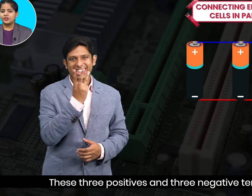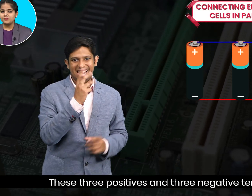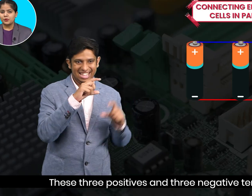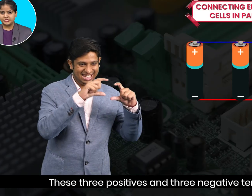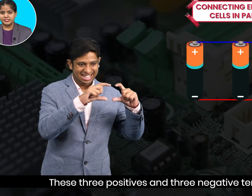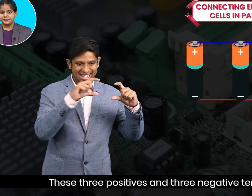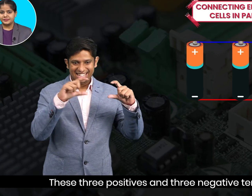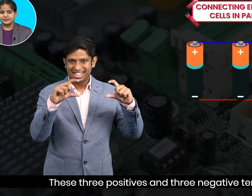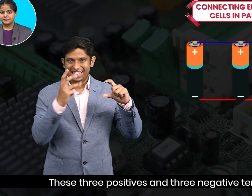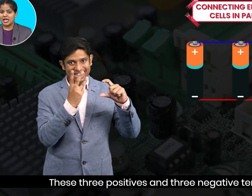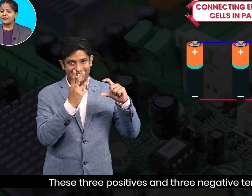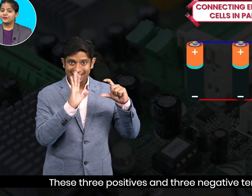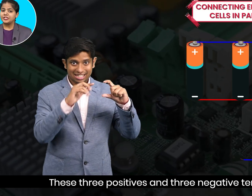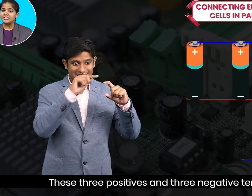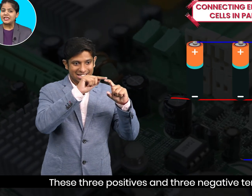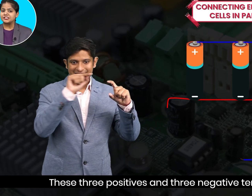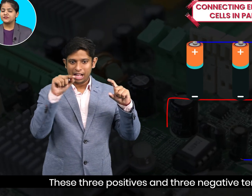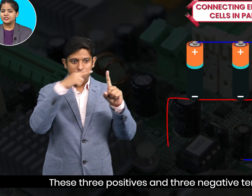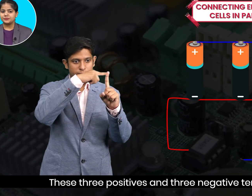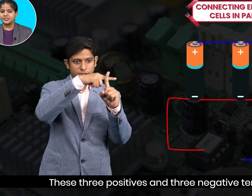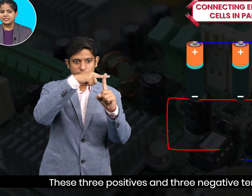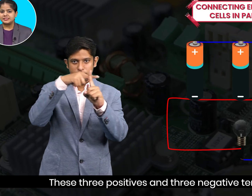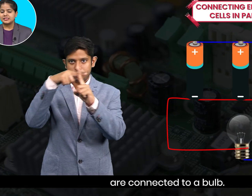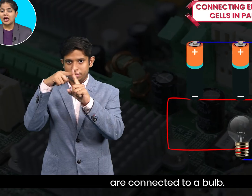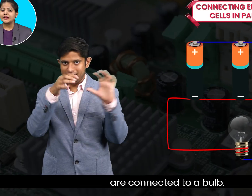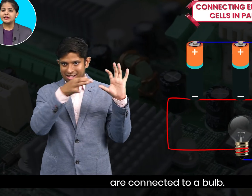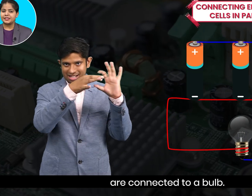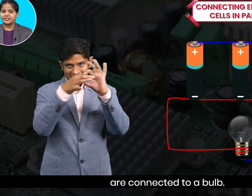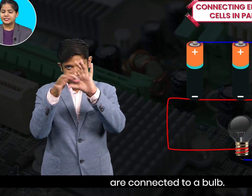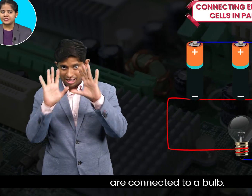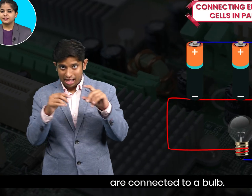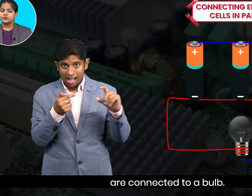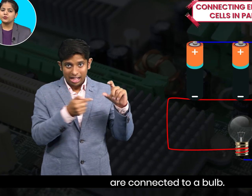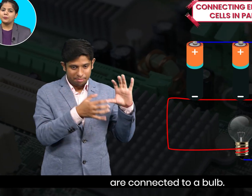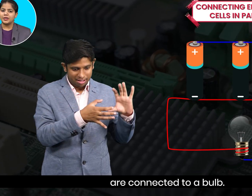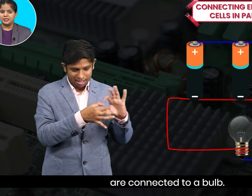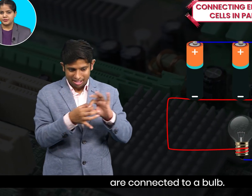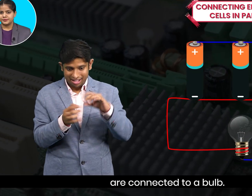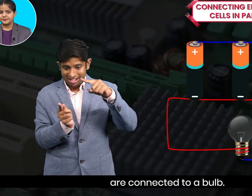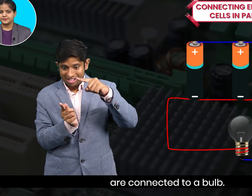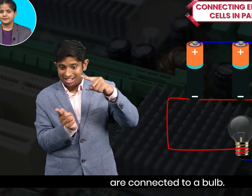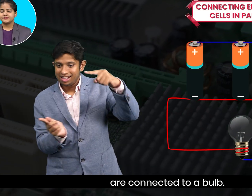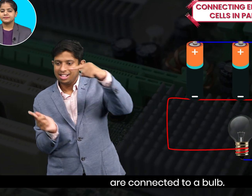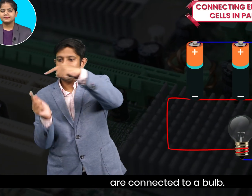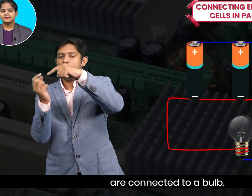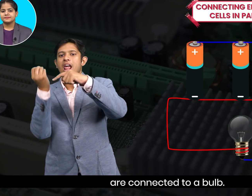These 3 positives and 3 negative terminals are connected to a bulb.